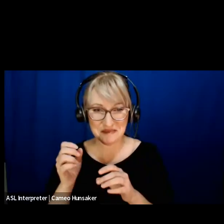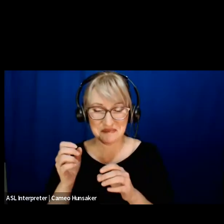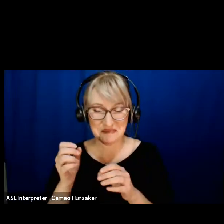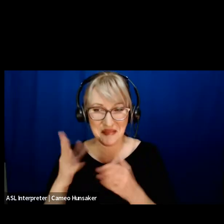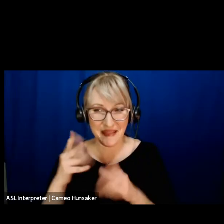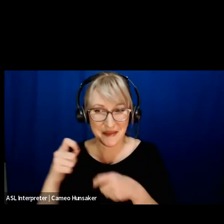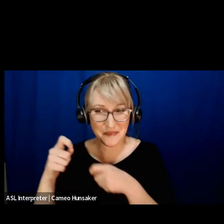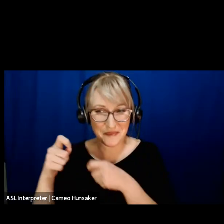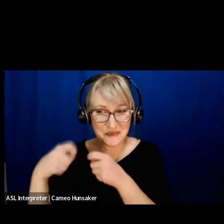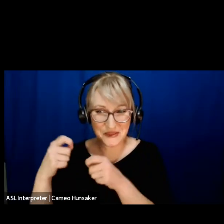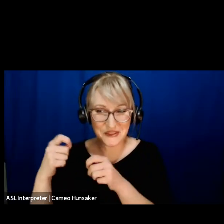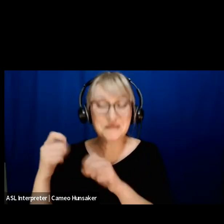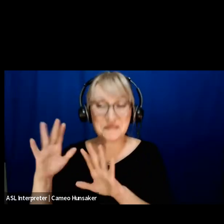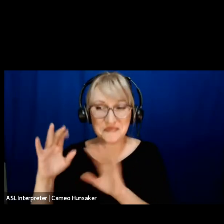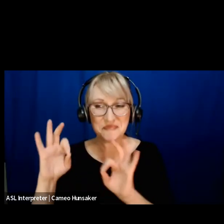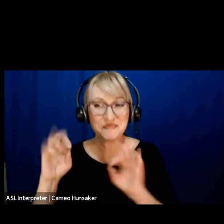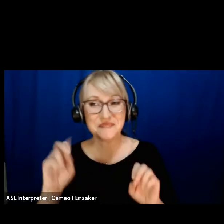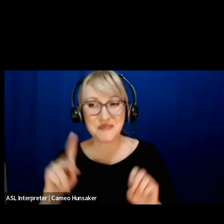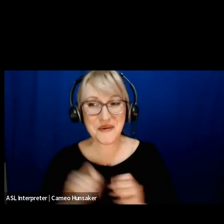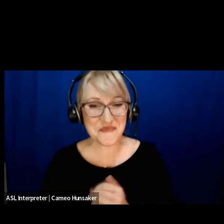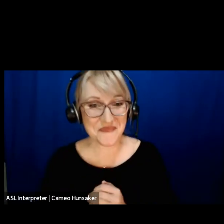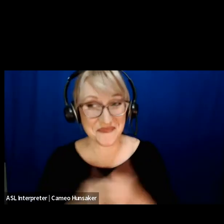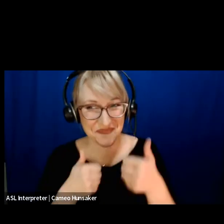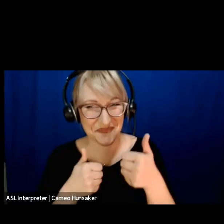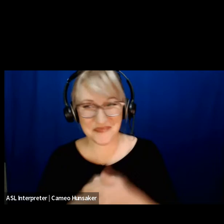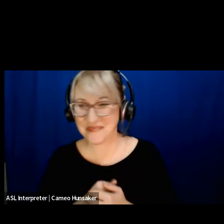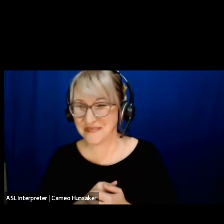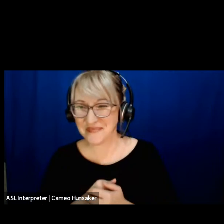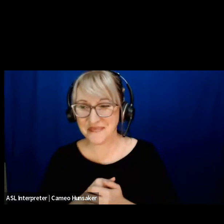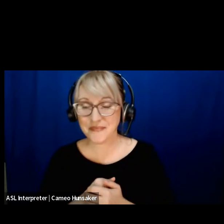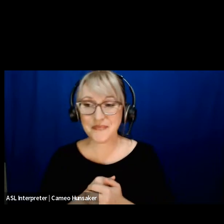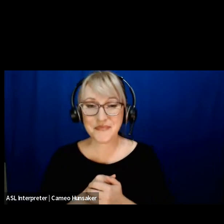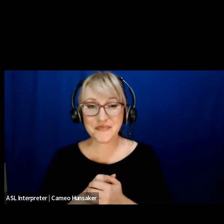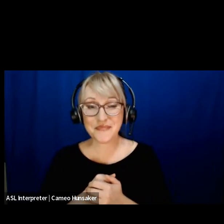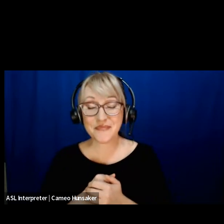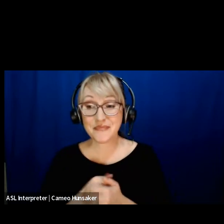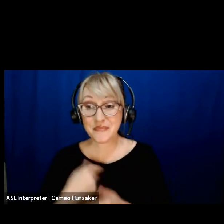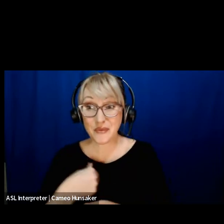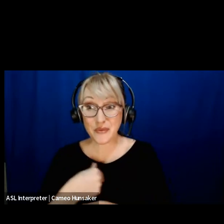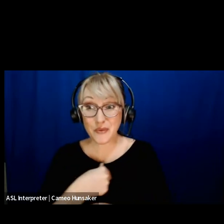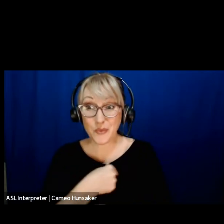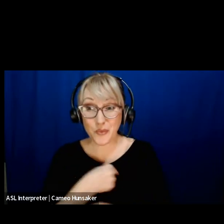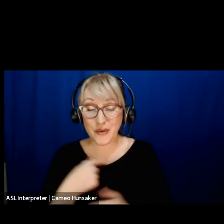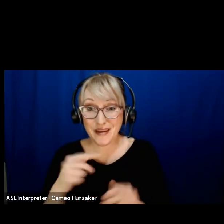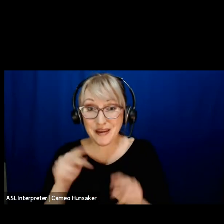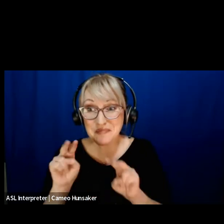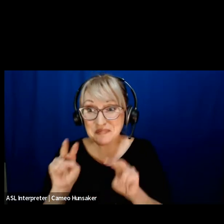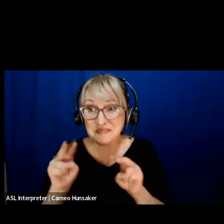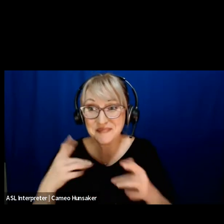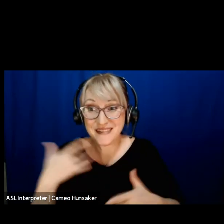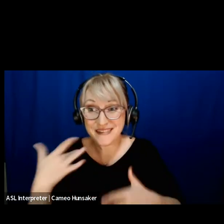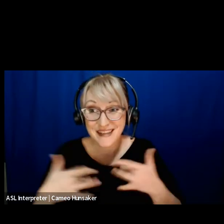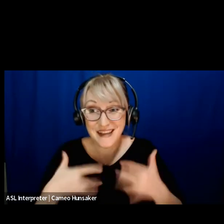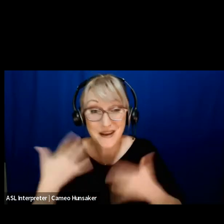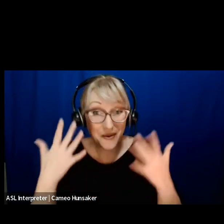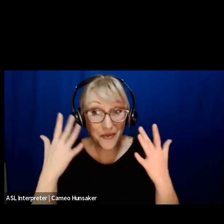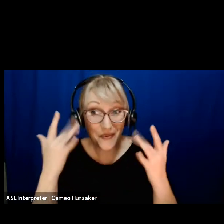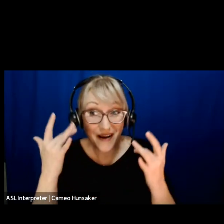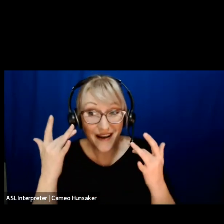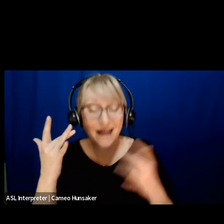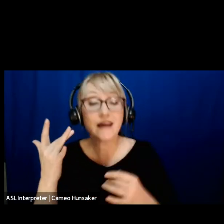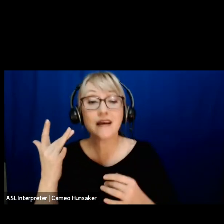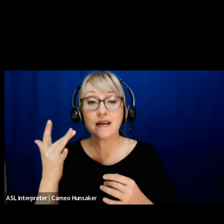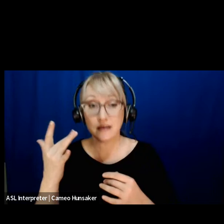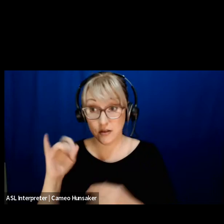change over. Y'all set? Okay. We're really excited because we have now, as of